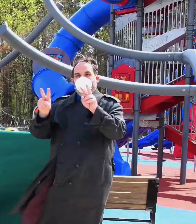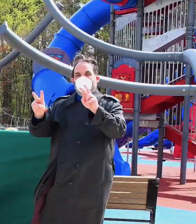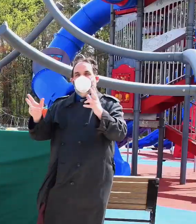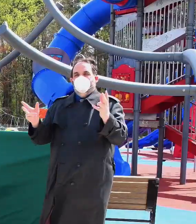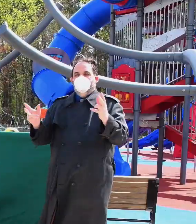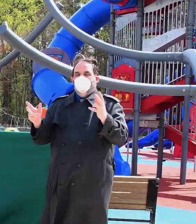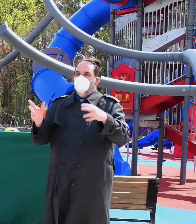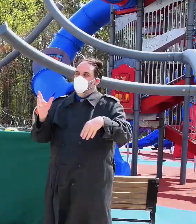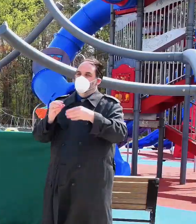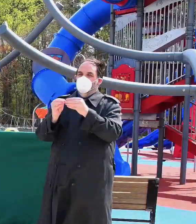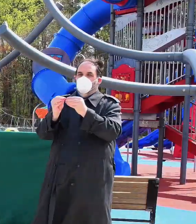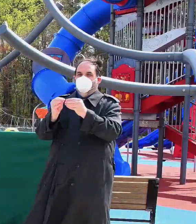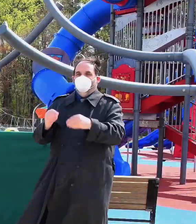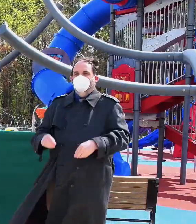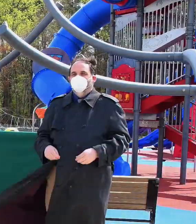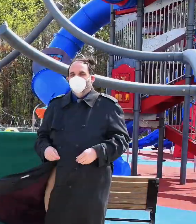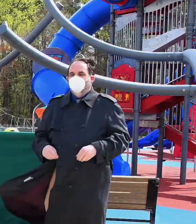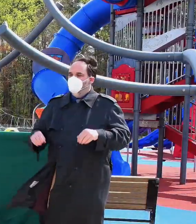to building on it.